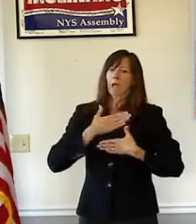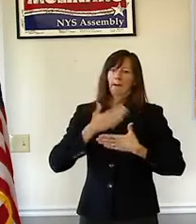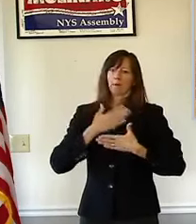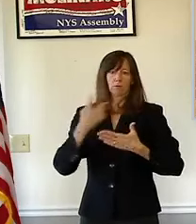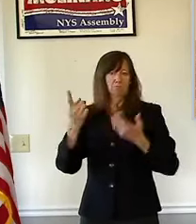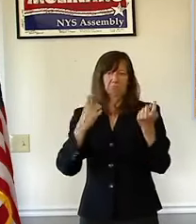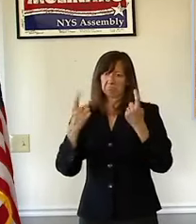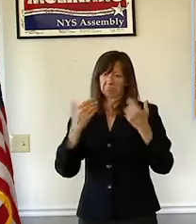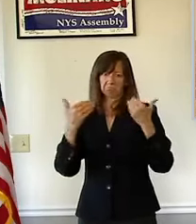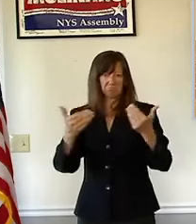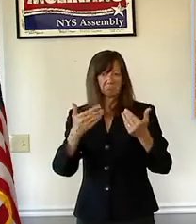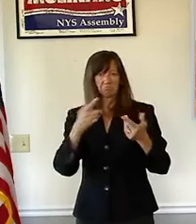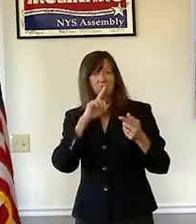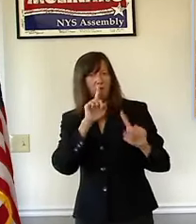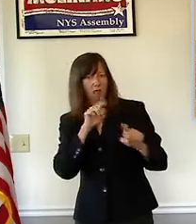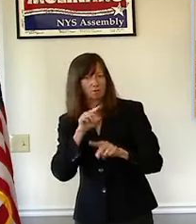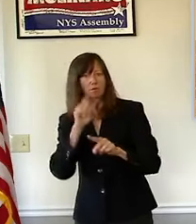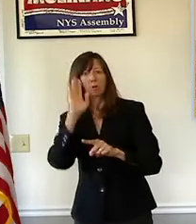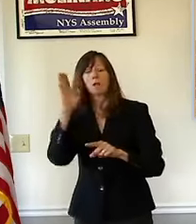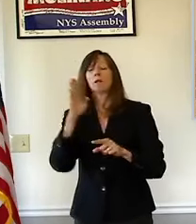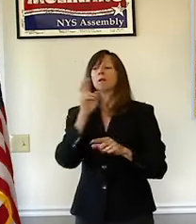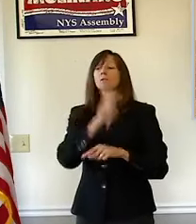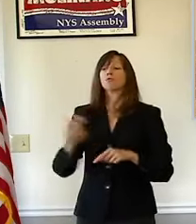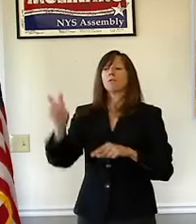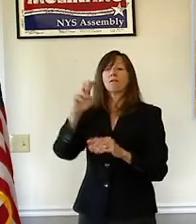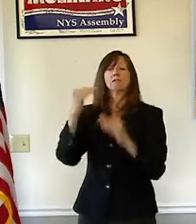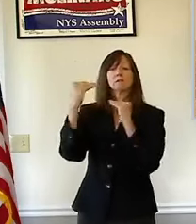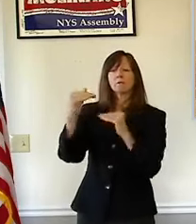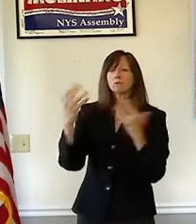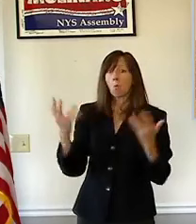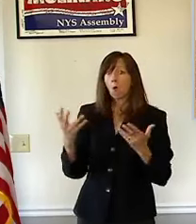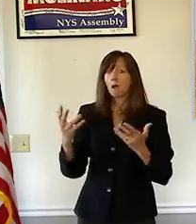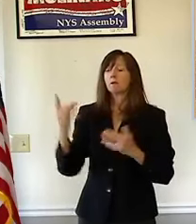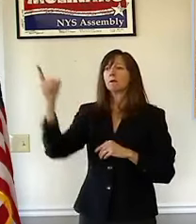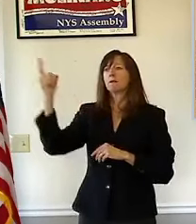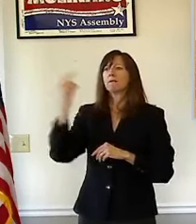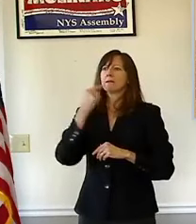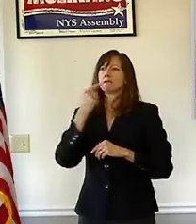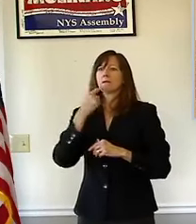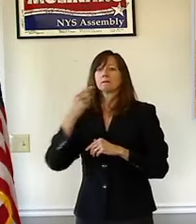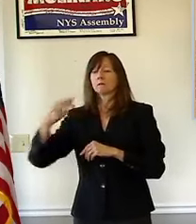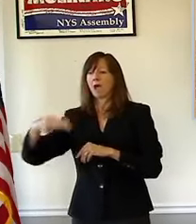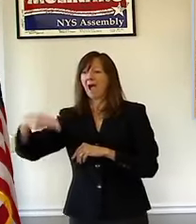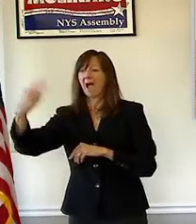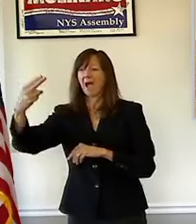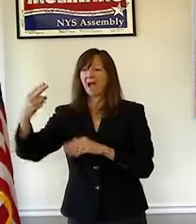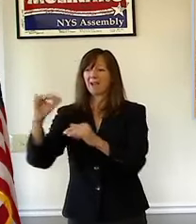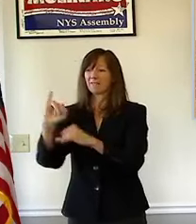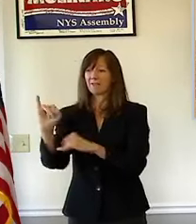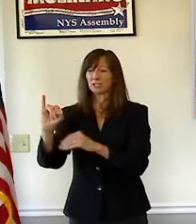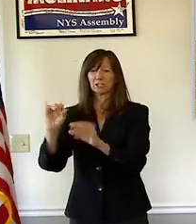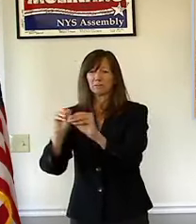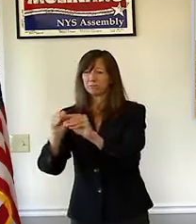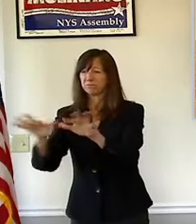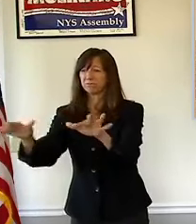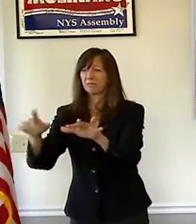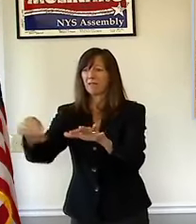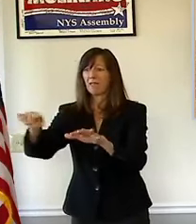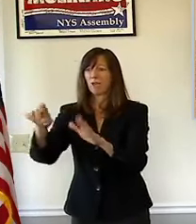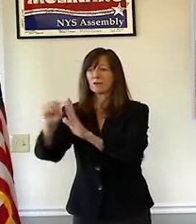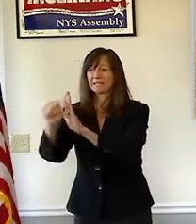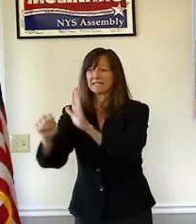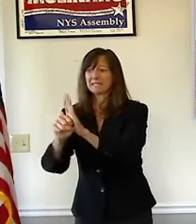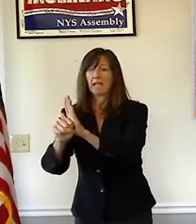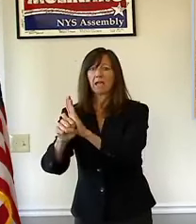advisory has established that individuals coming from what has been deemed high infection rate locations should quarantine for